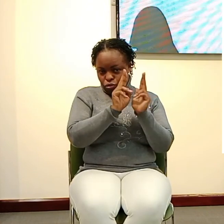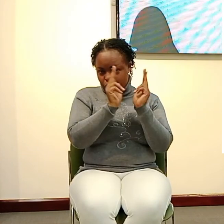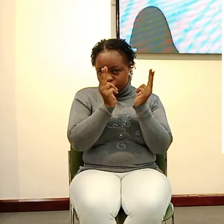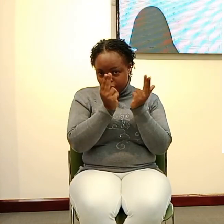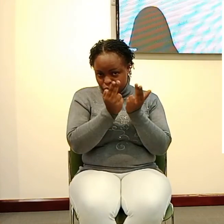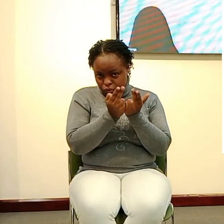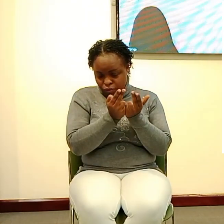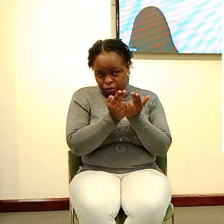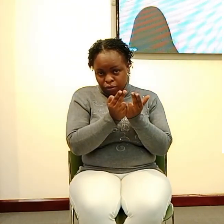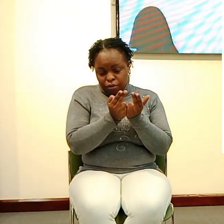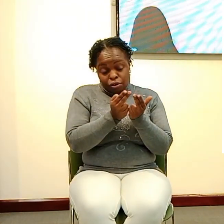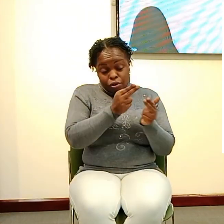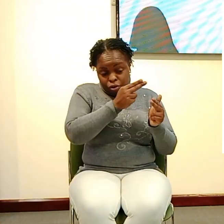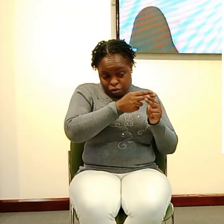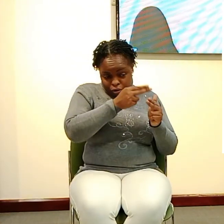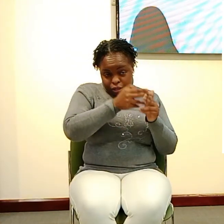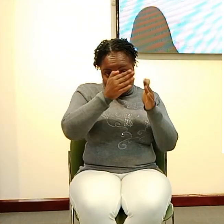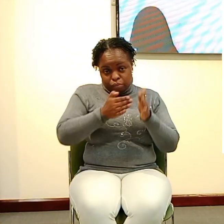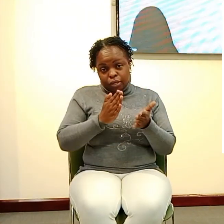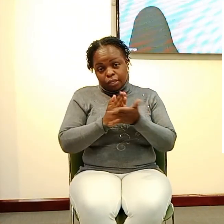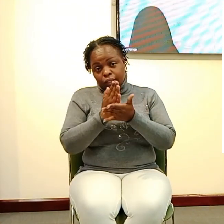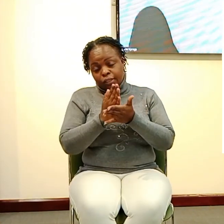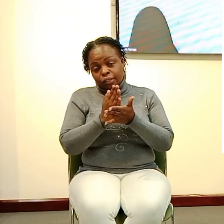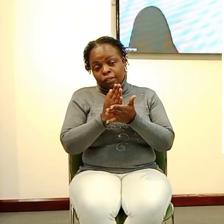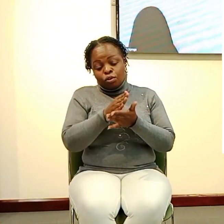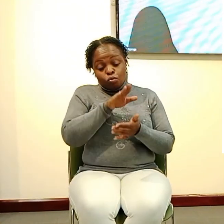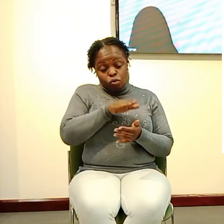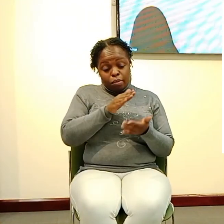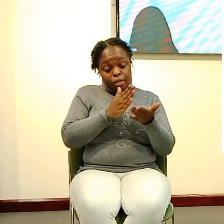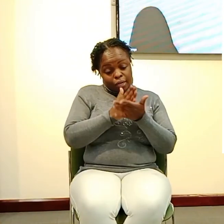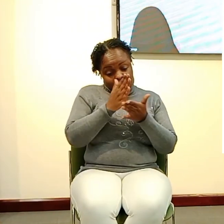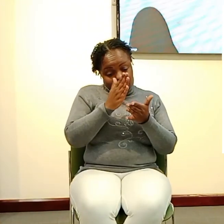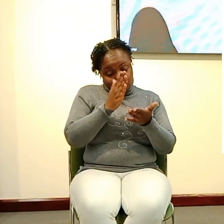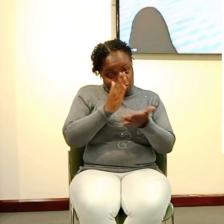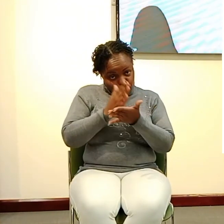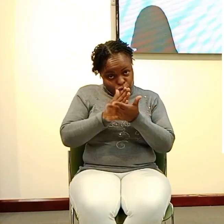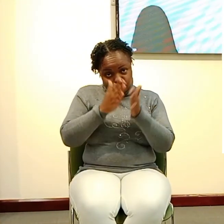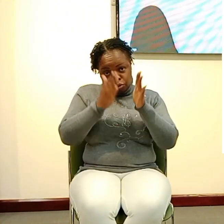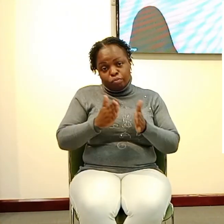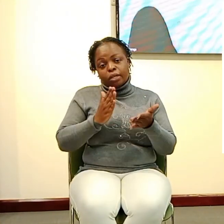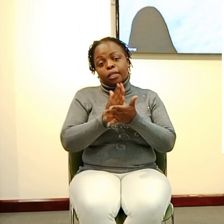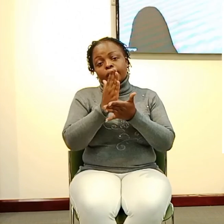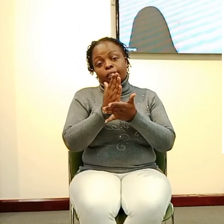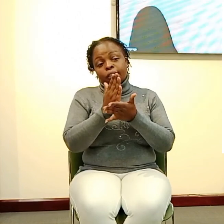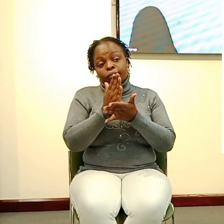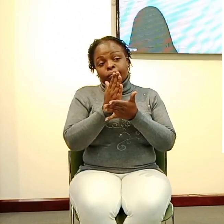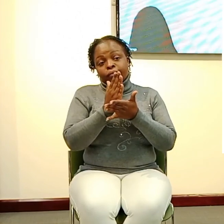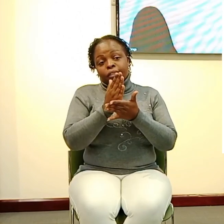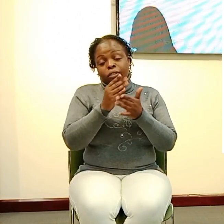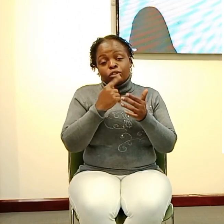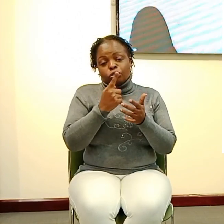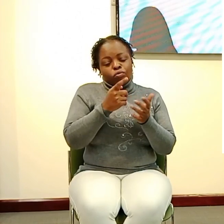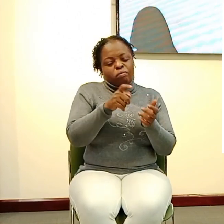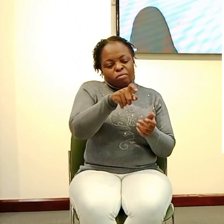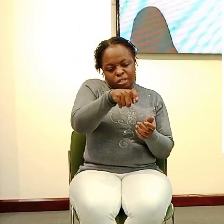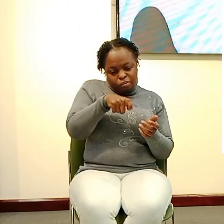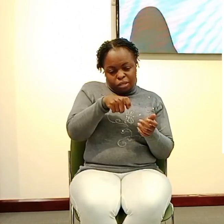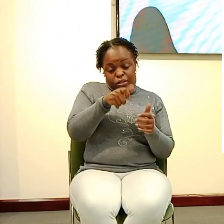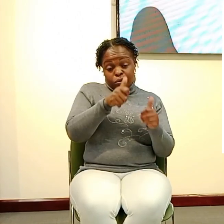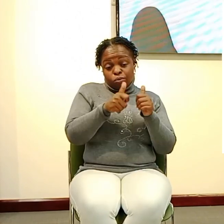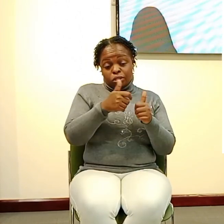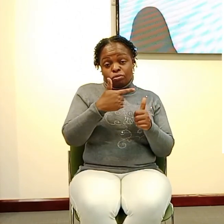called human rights. And women's rights are human rights, right? So the demands that we